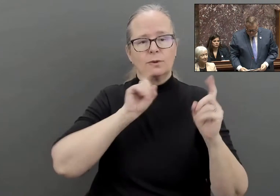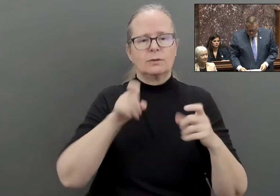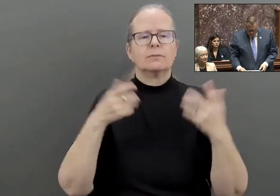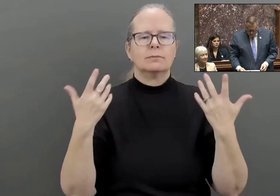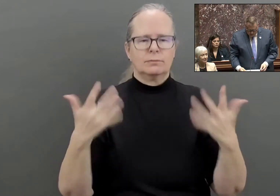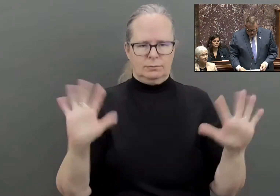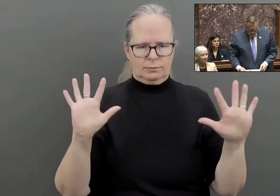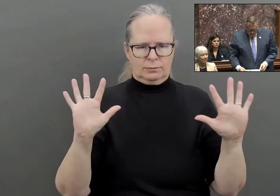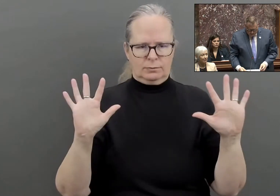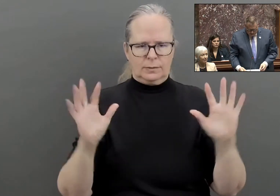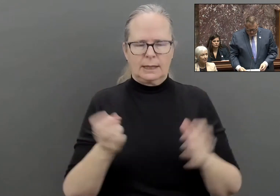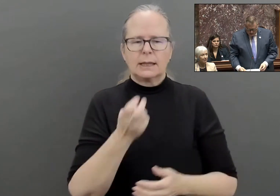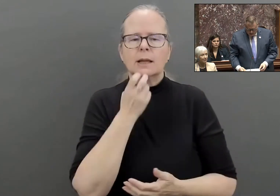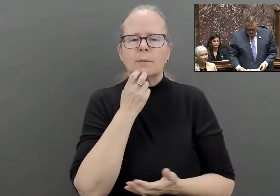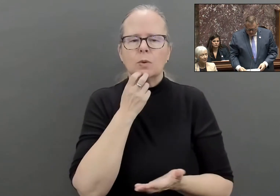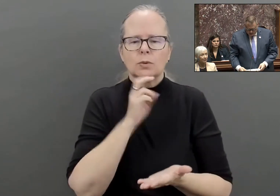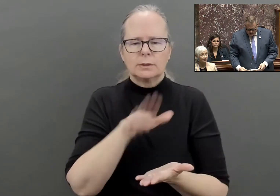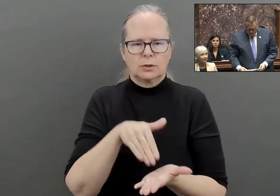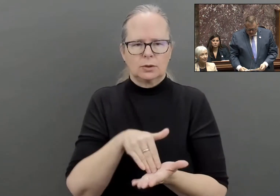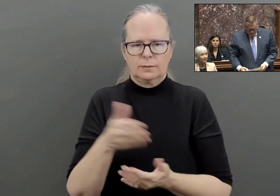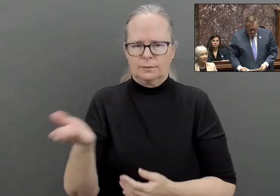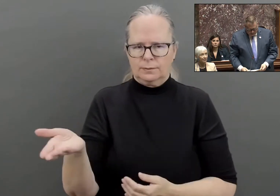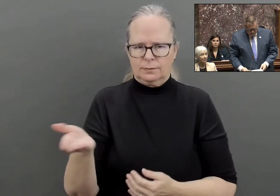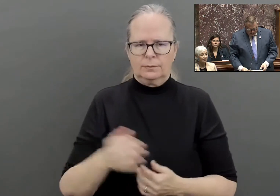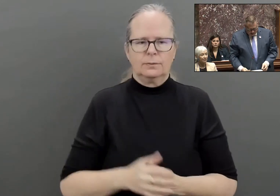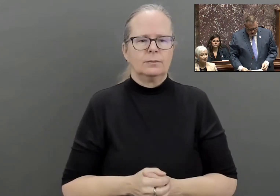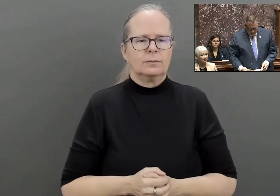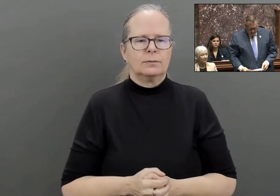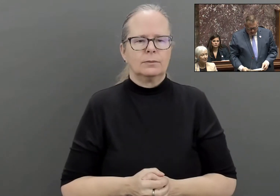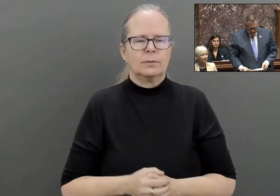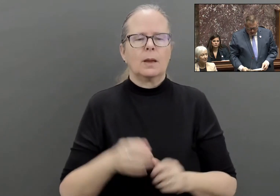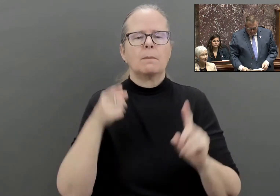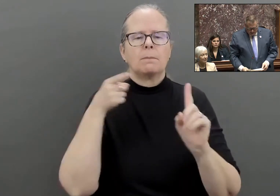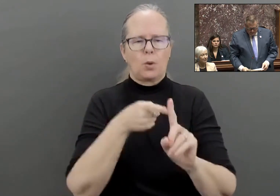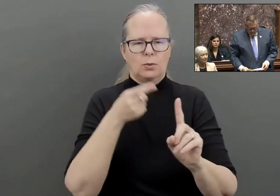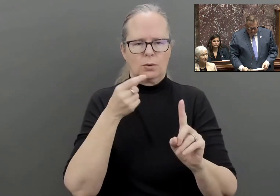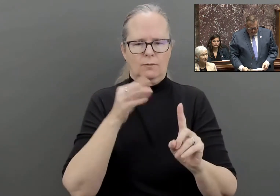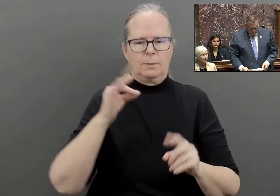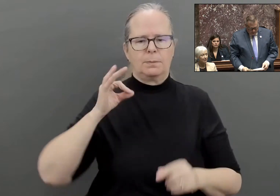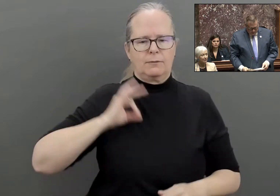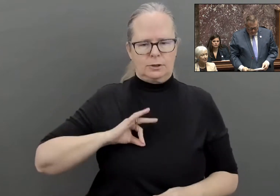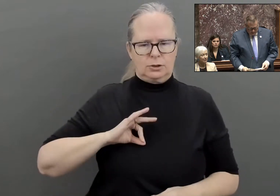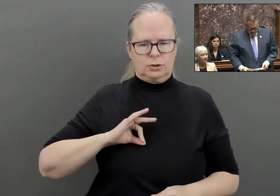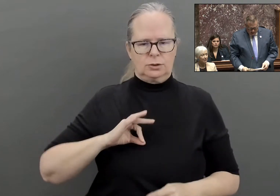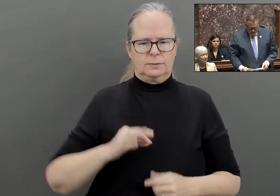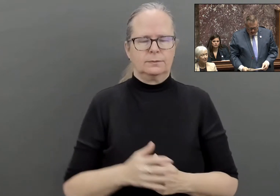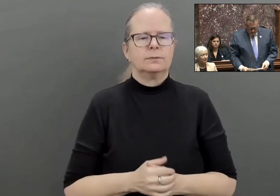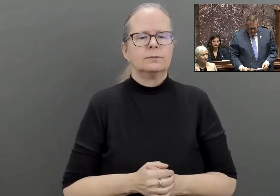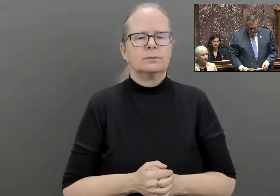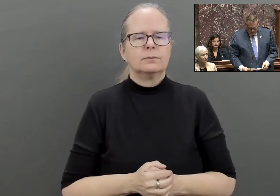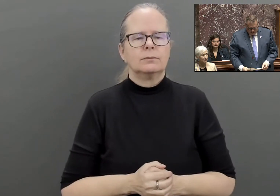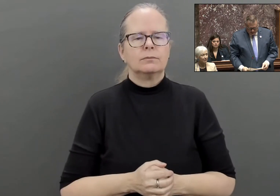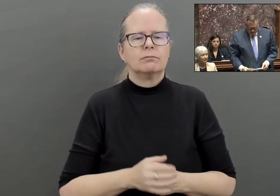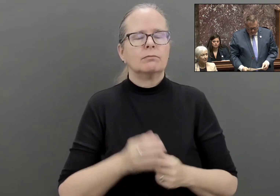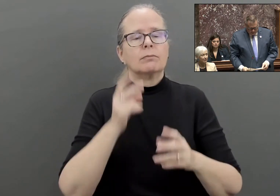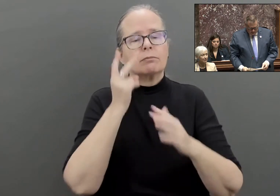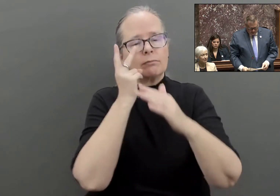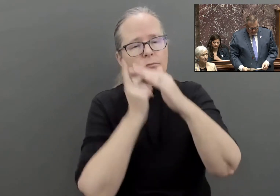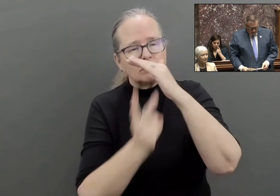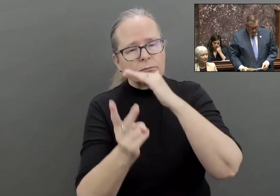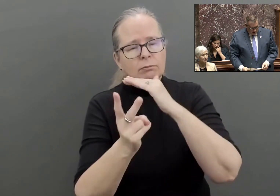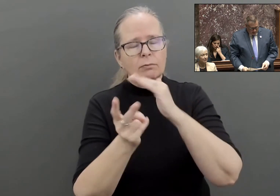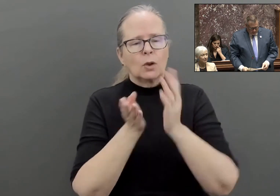privilege. Mr. Speaker, under the Budget Transparency and Accountability Act, government is supposed to provide an accurate reflection of